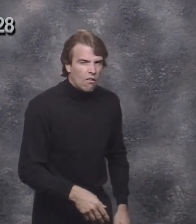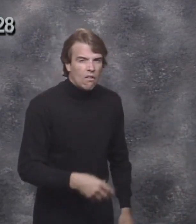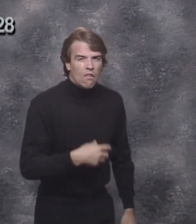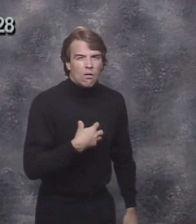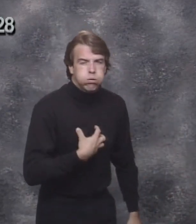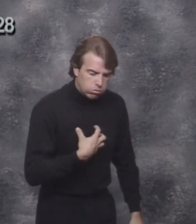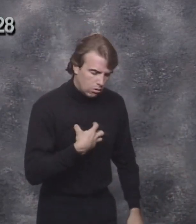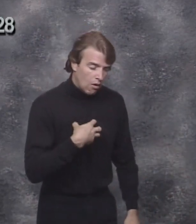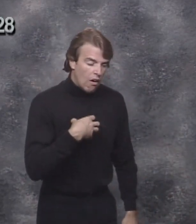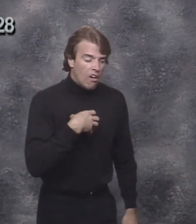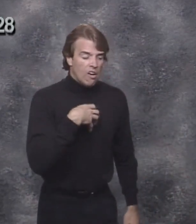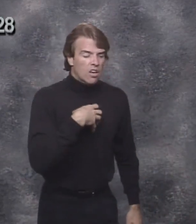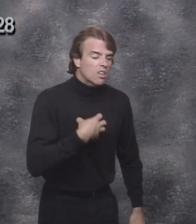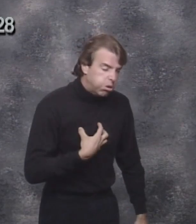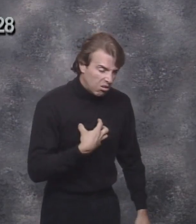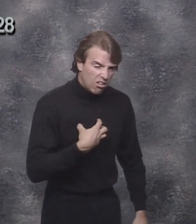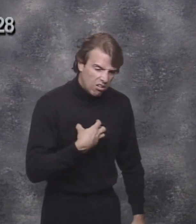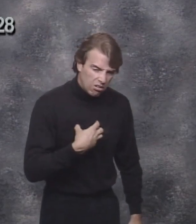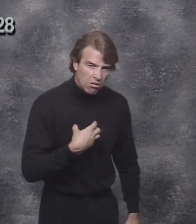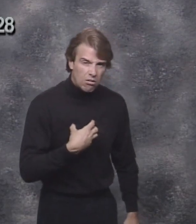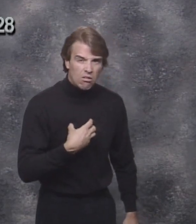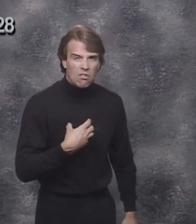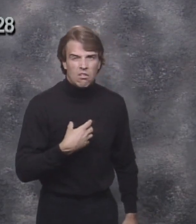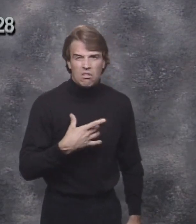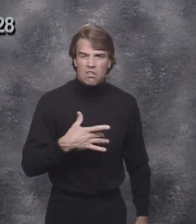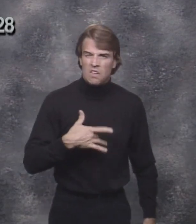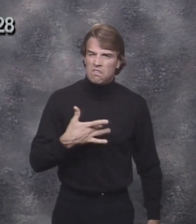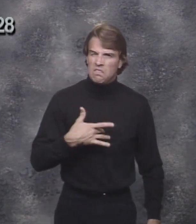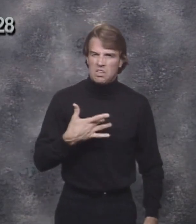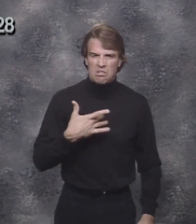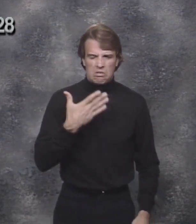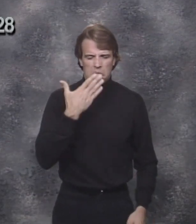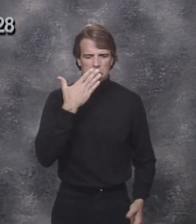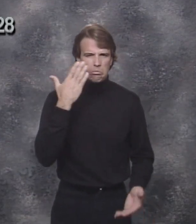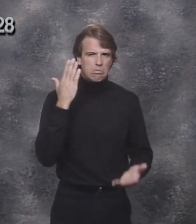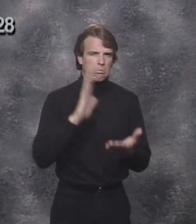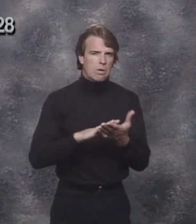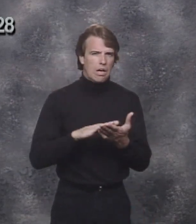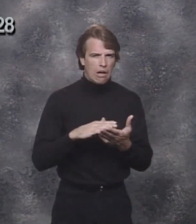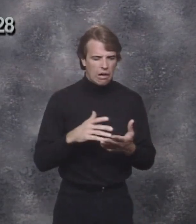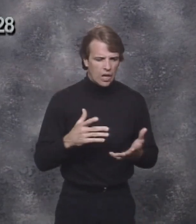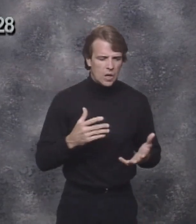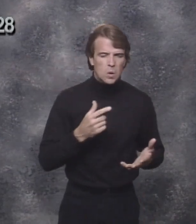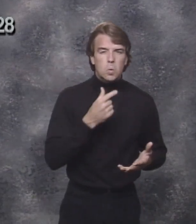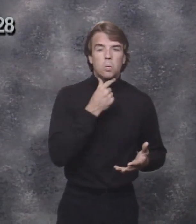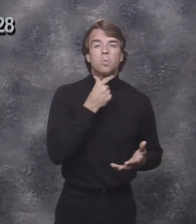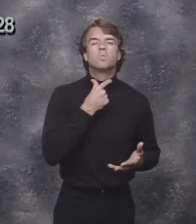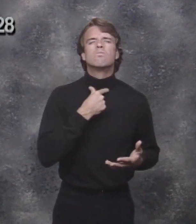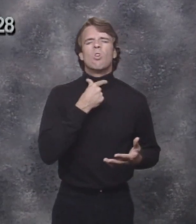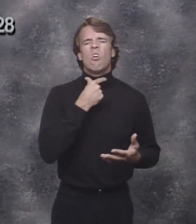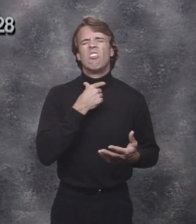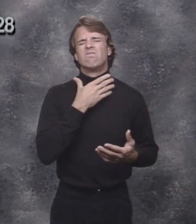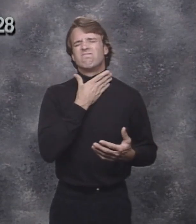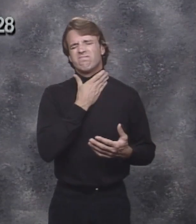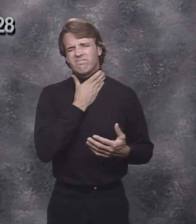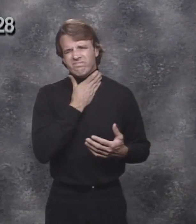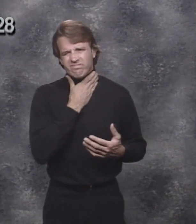up. He was coughing and feeling badly. He had a